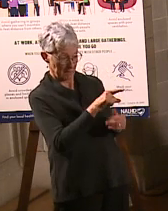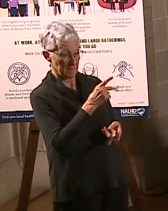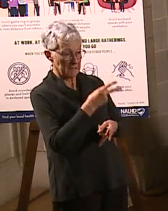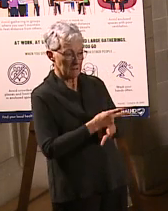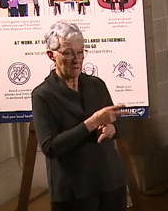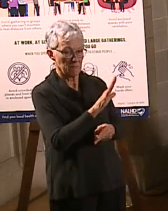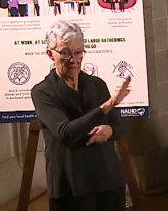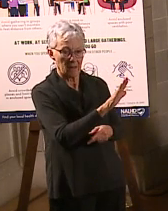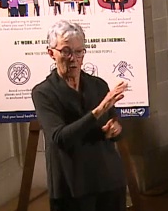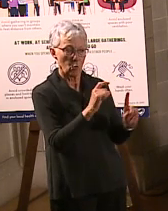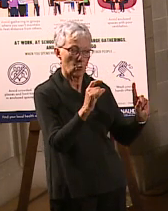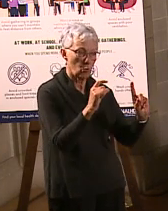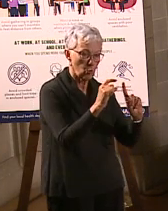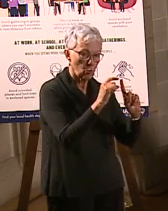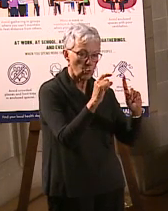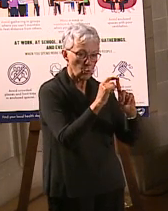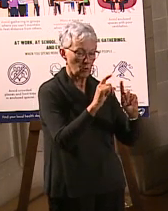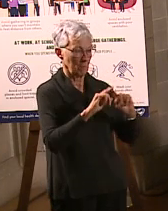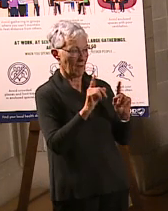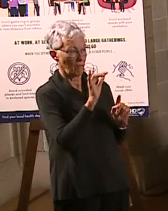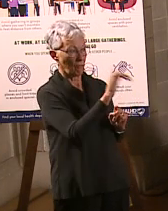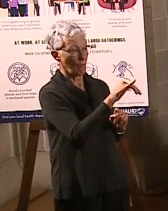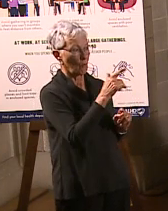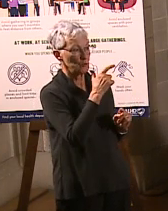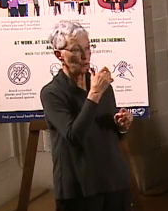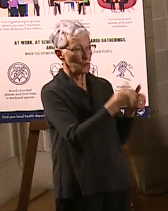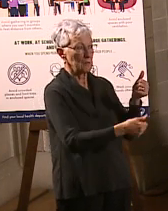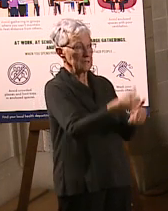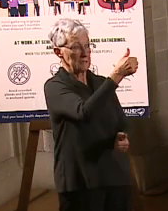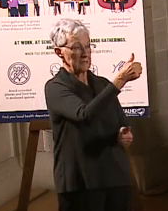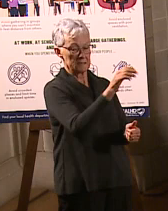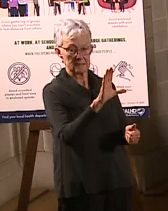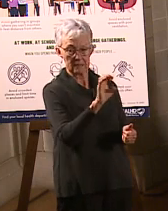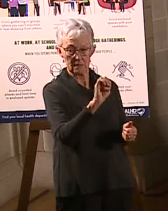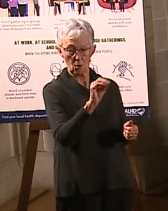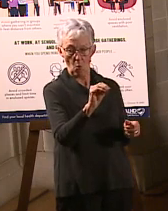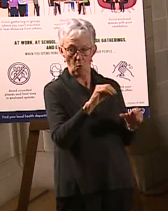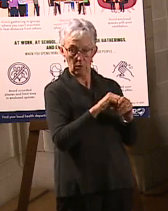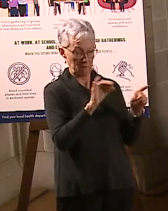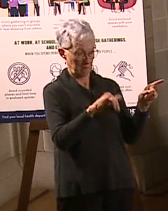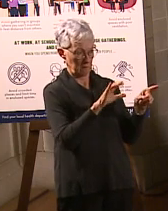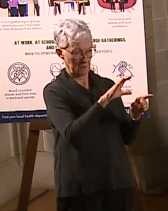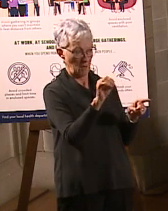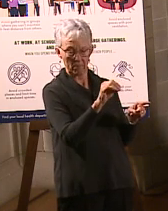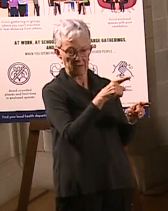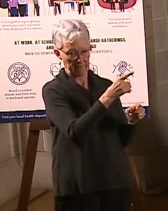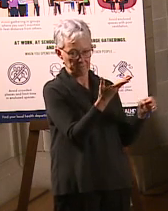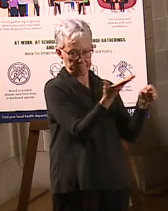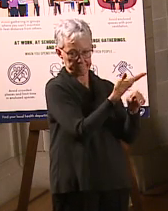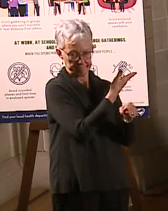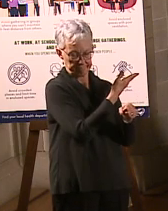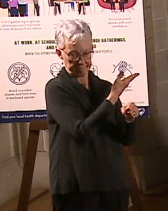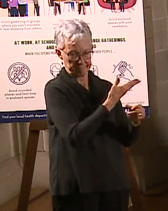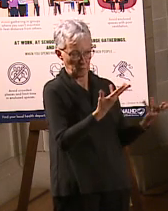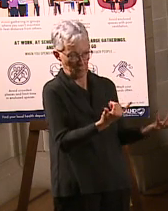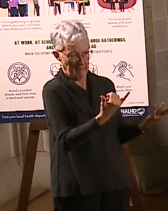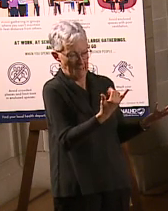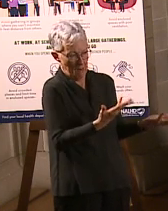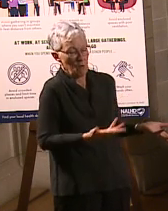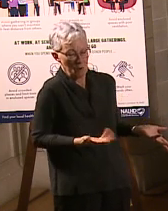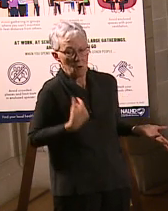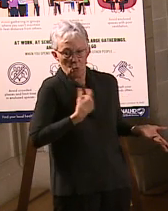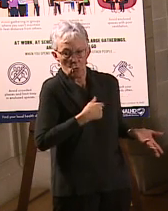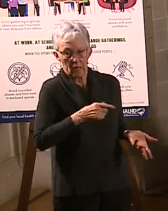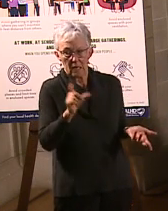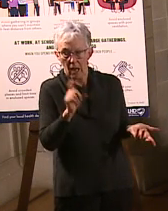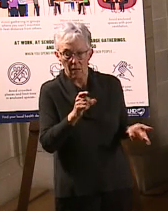those executives are no longer with St. Francis. So, obviously, we're going to continue to be diligent with regard to St. Francis. We're